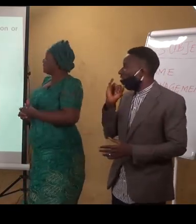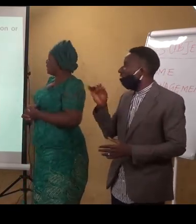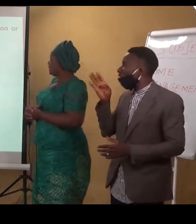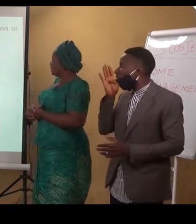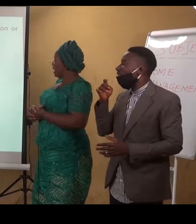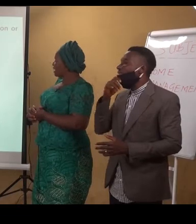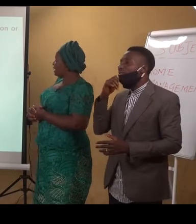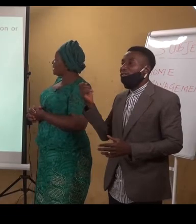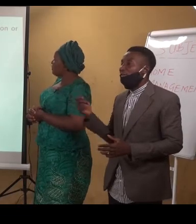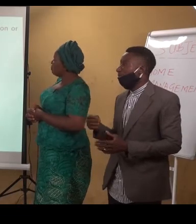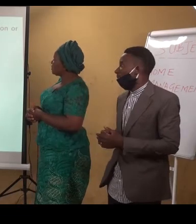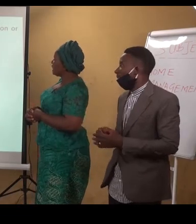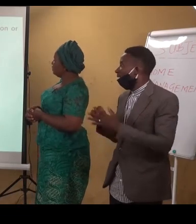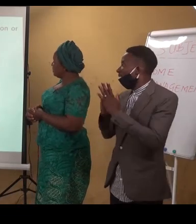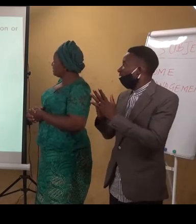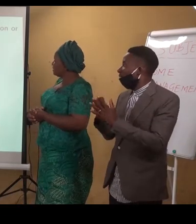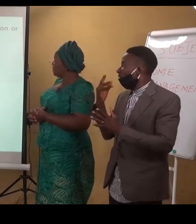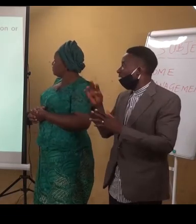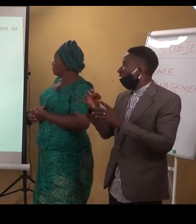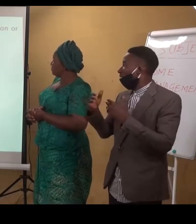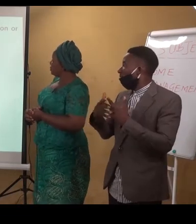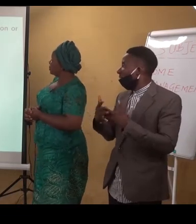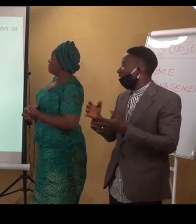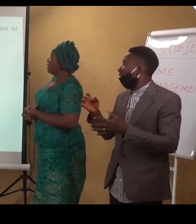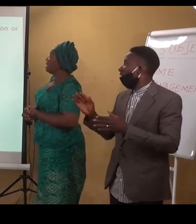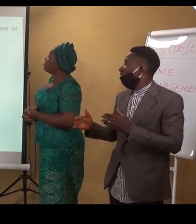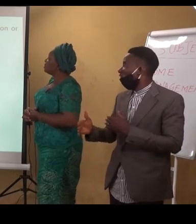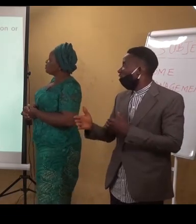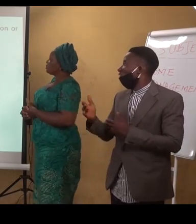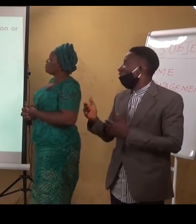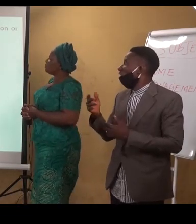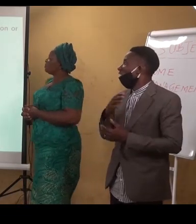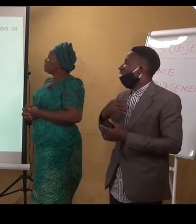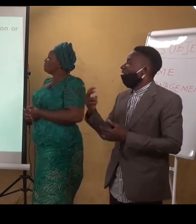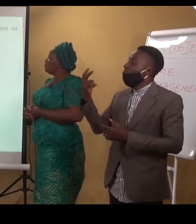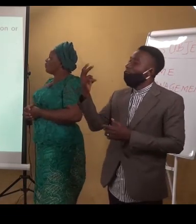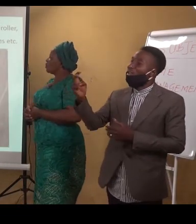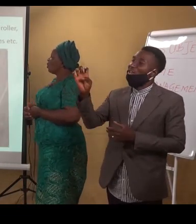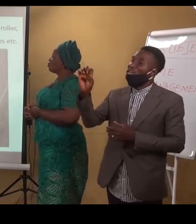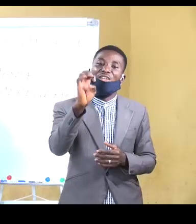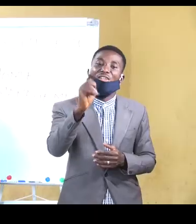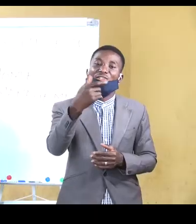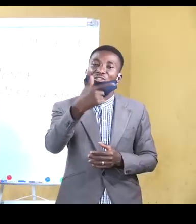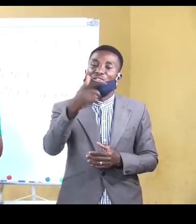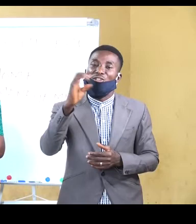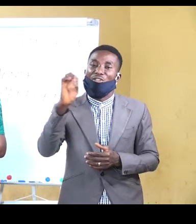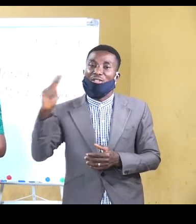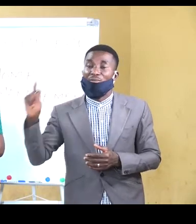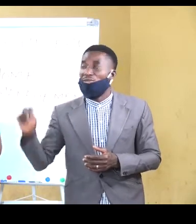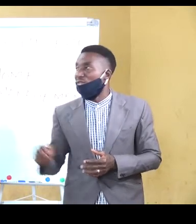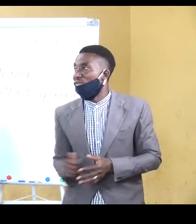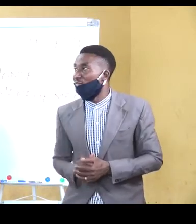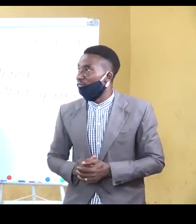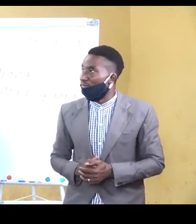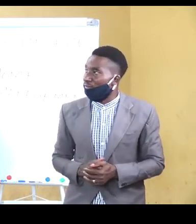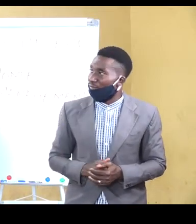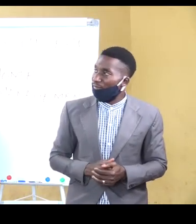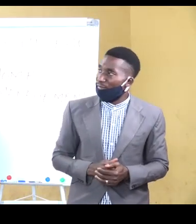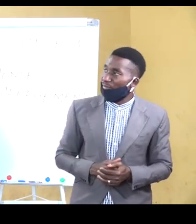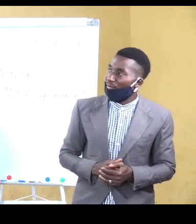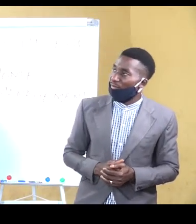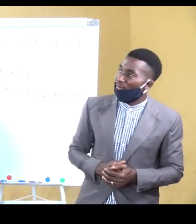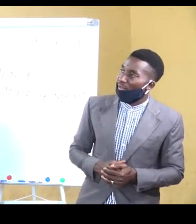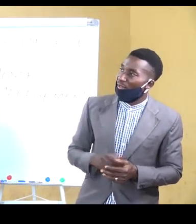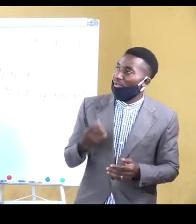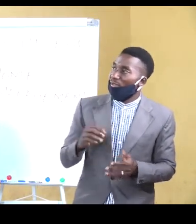being dried. Examples are meat, fish, and vegetable. We go to the next one, which is roller drying. The